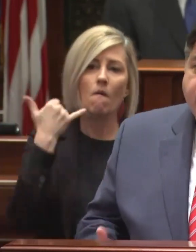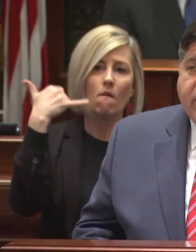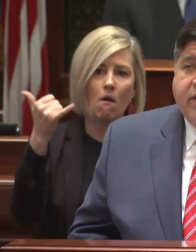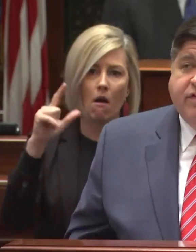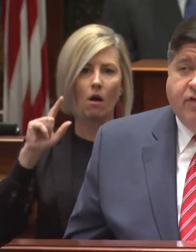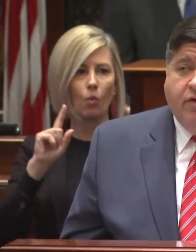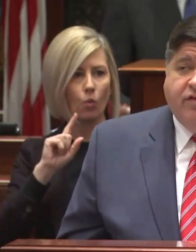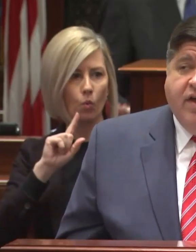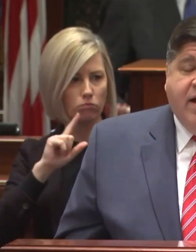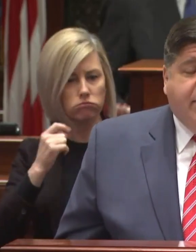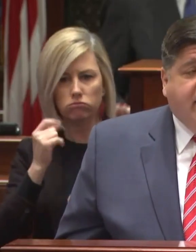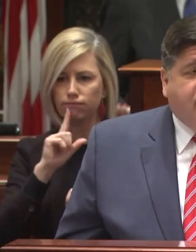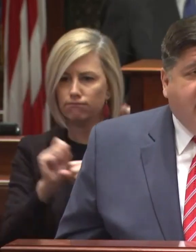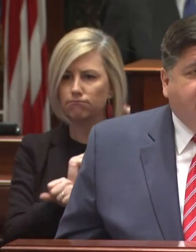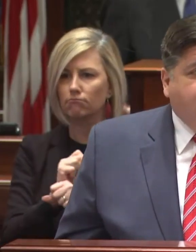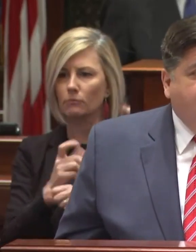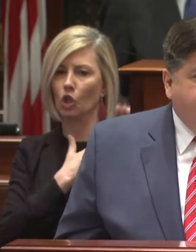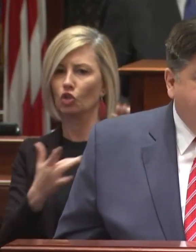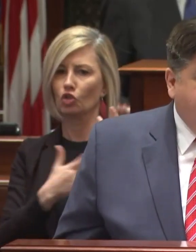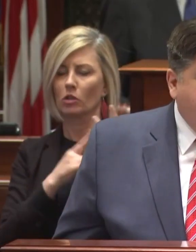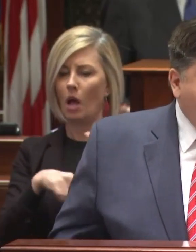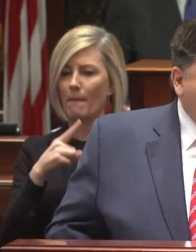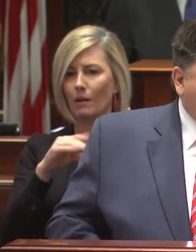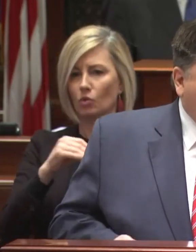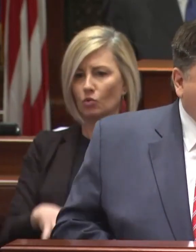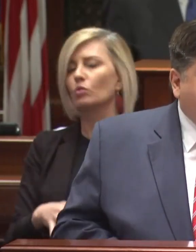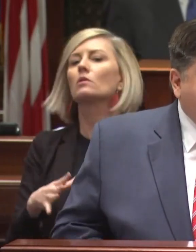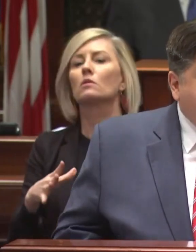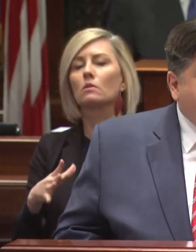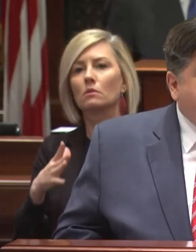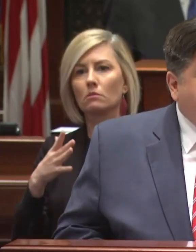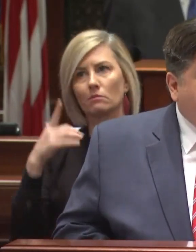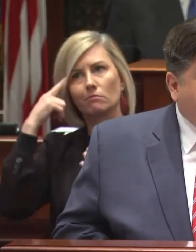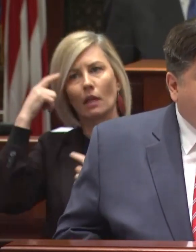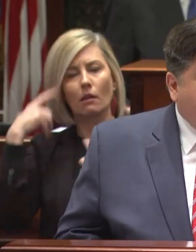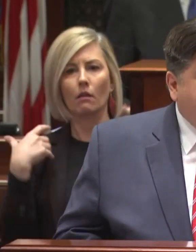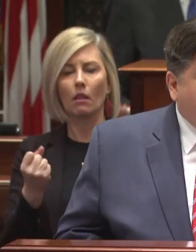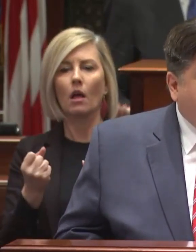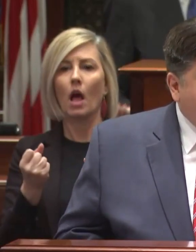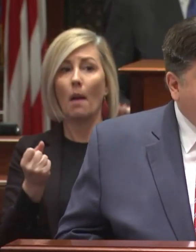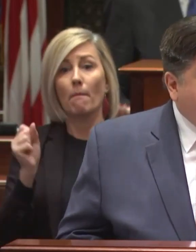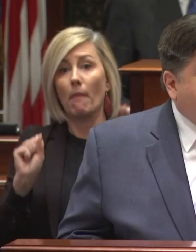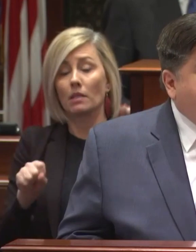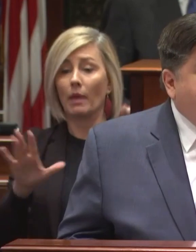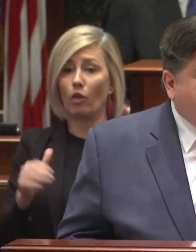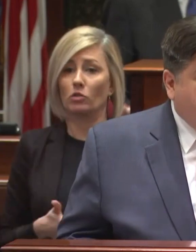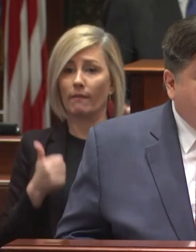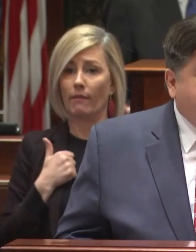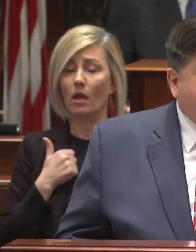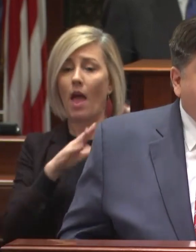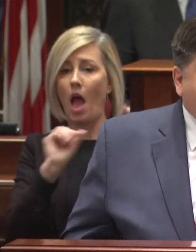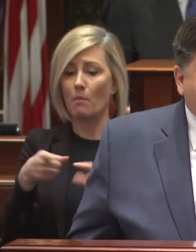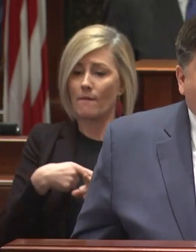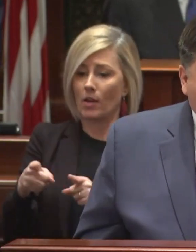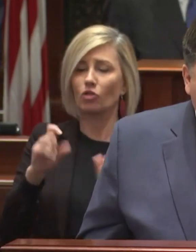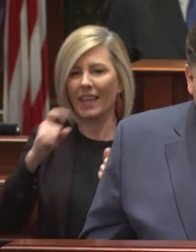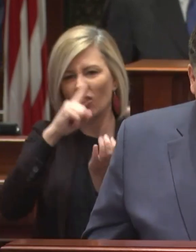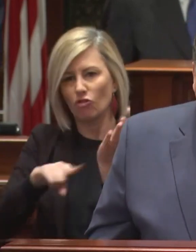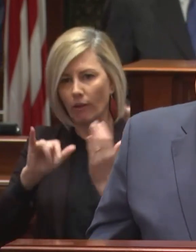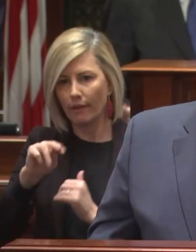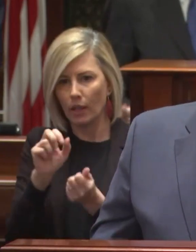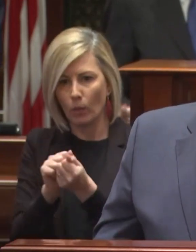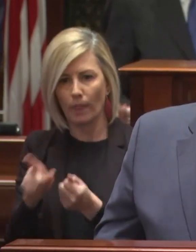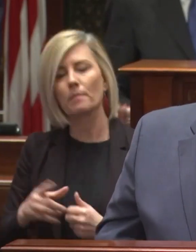in with real concerns about a child's well-being, possibly even about their survival, and a professional can check in on